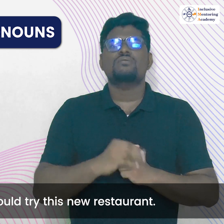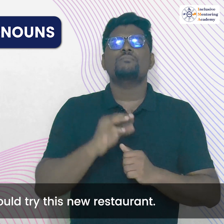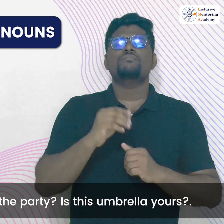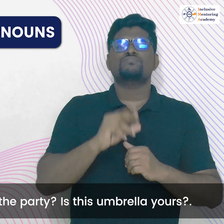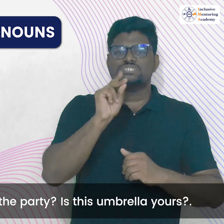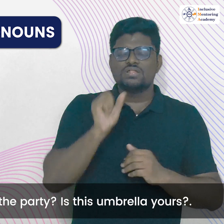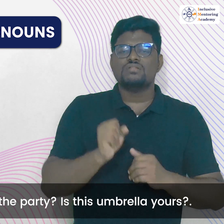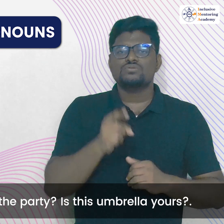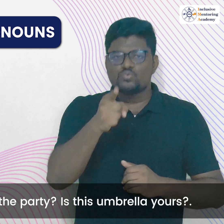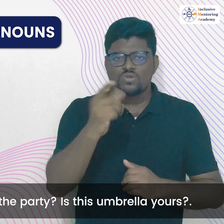Are you both coming to the party?